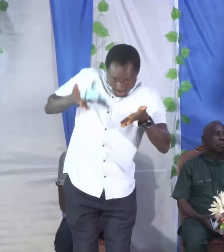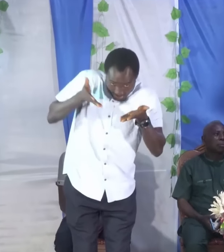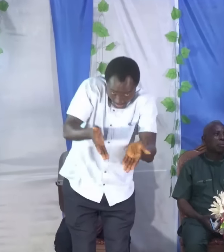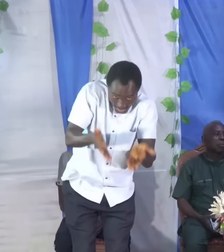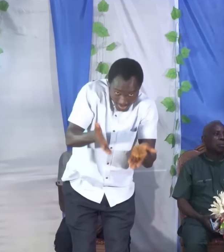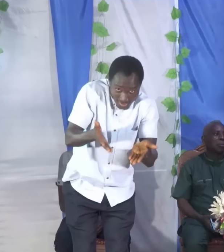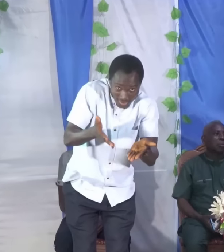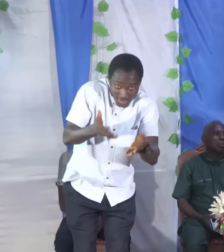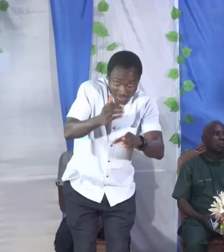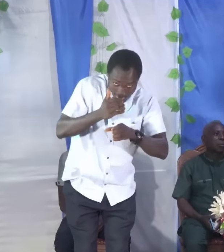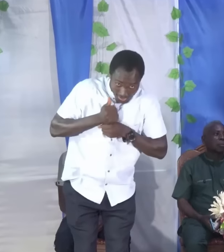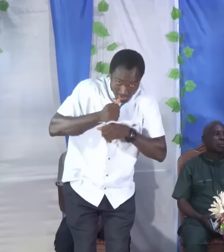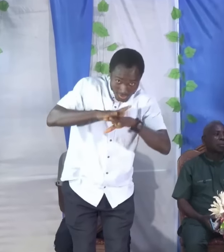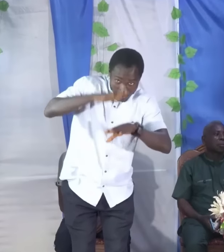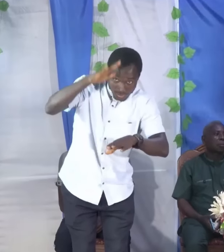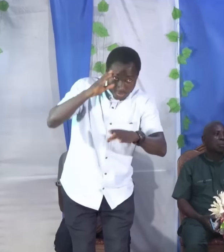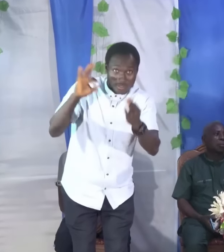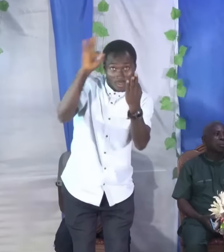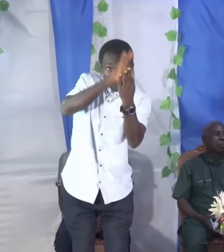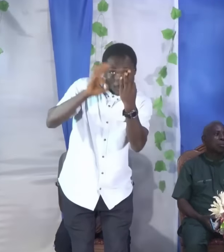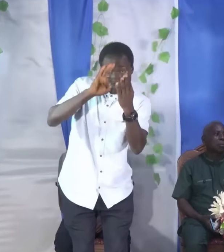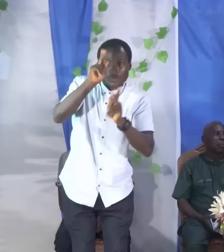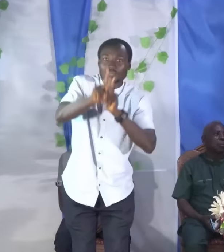abajiri ebe na sa asem no betumi asii